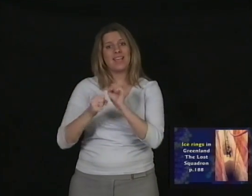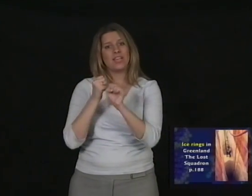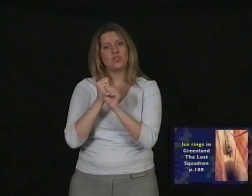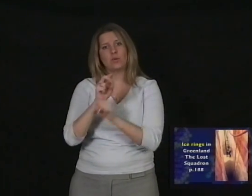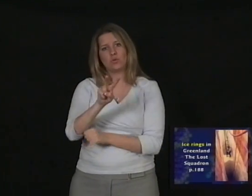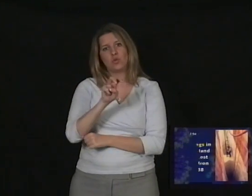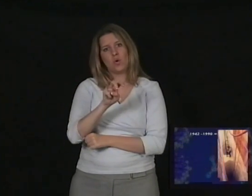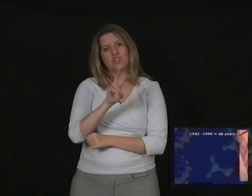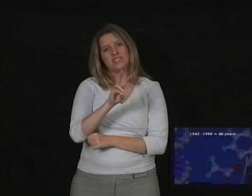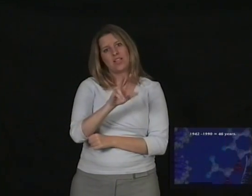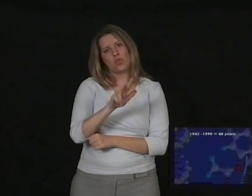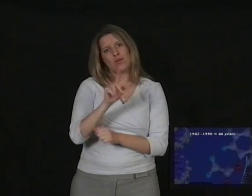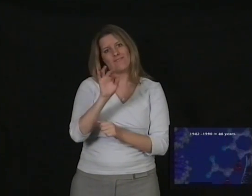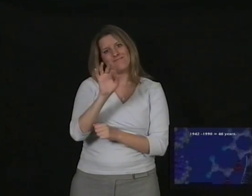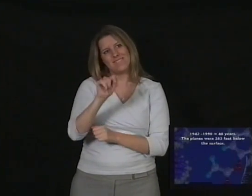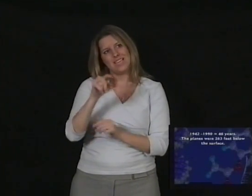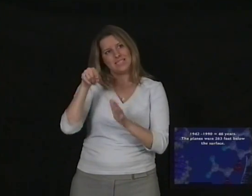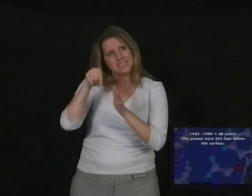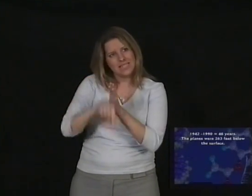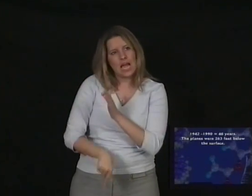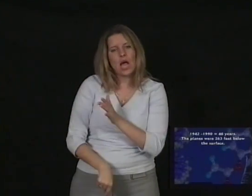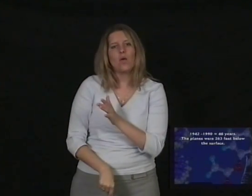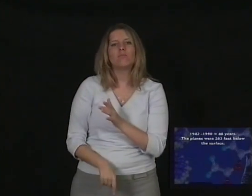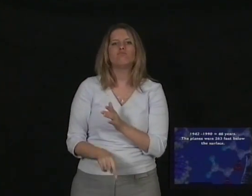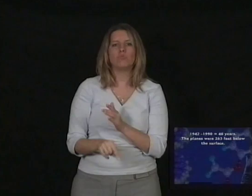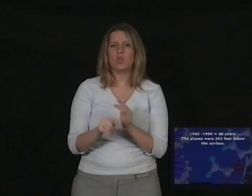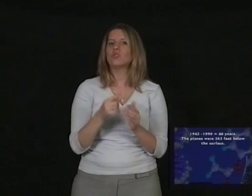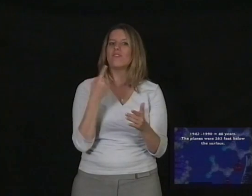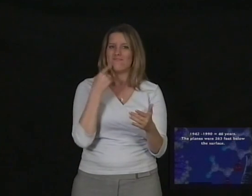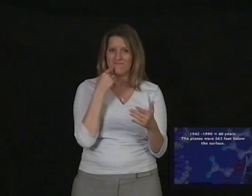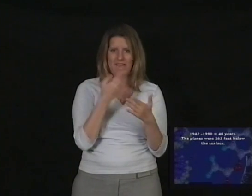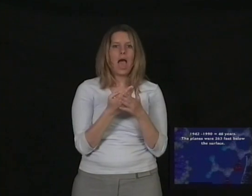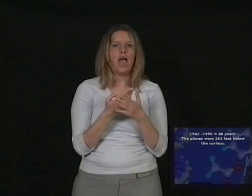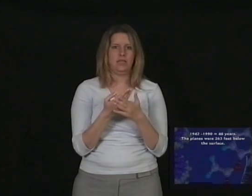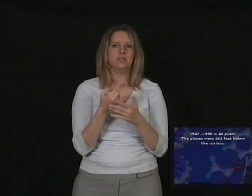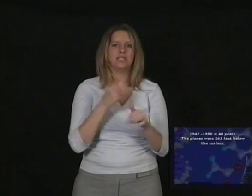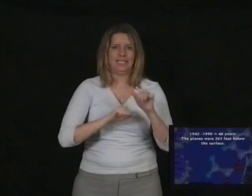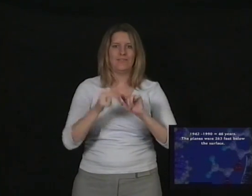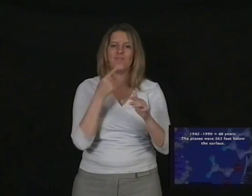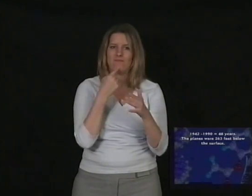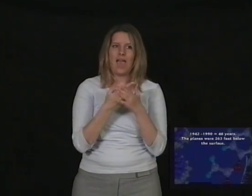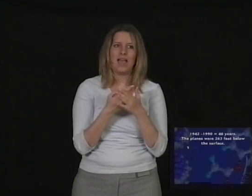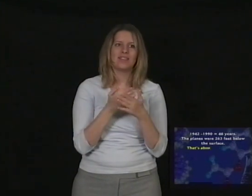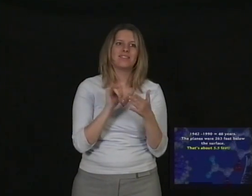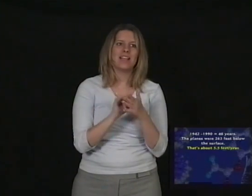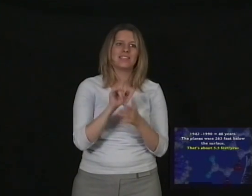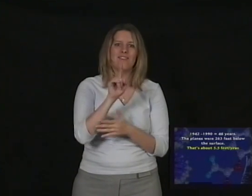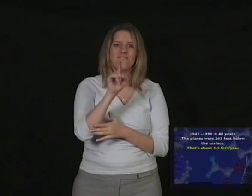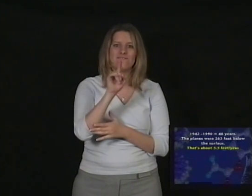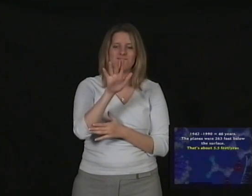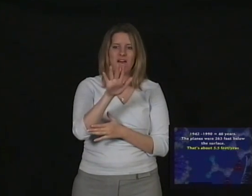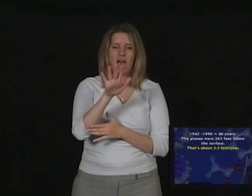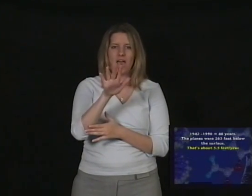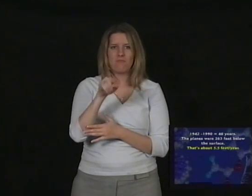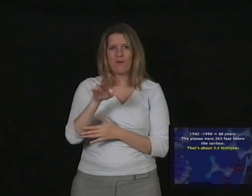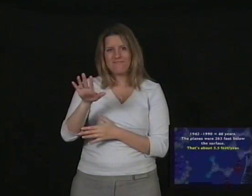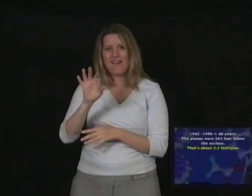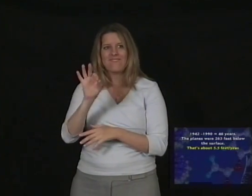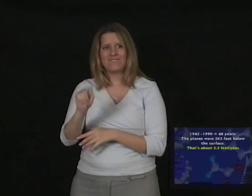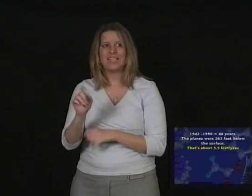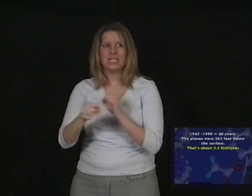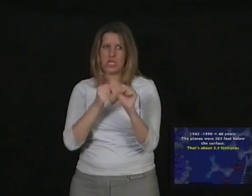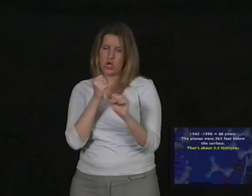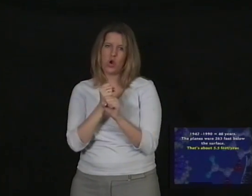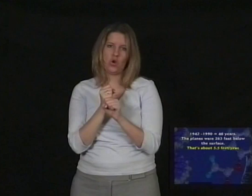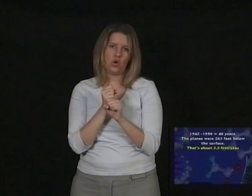years. They were 263 feet down. Those are historical scientific facts, okay? That's 5.5 feet a year worth of